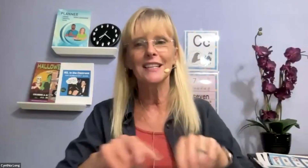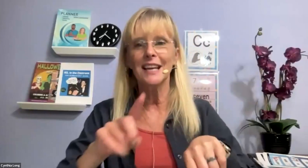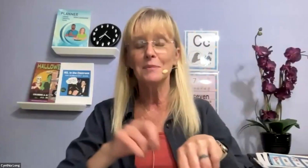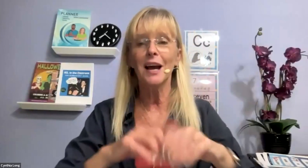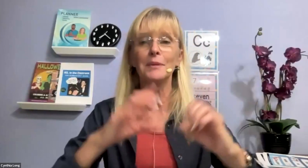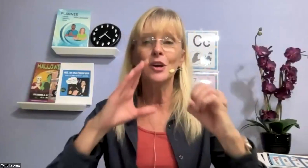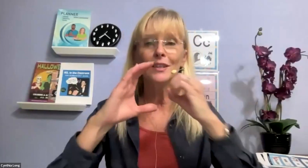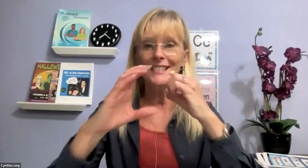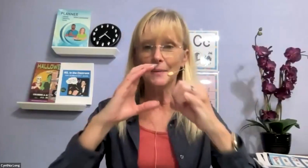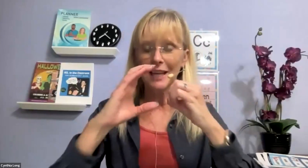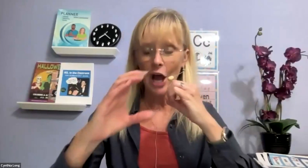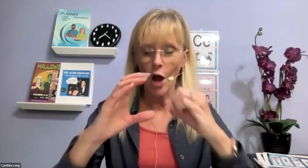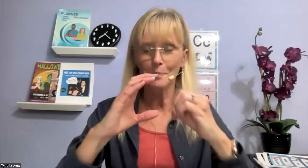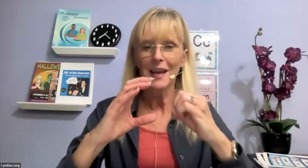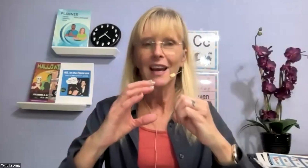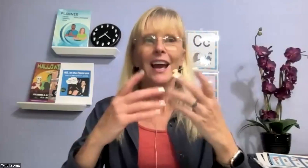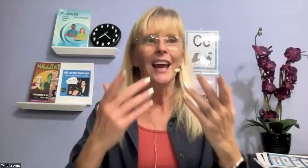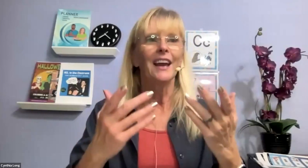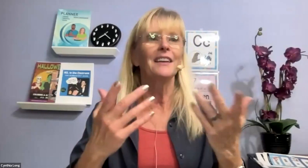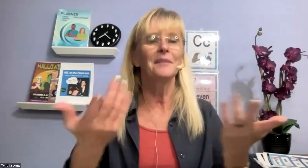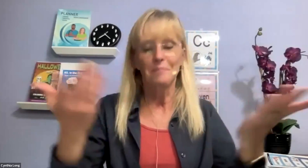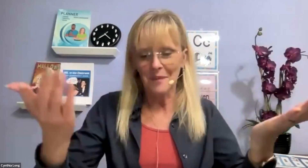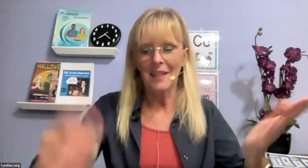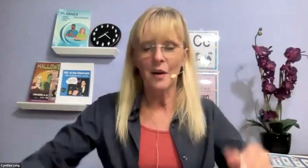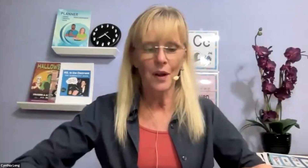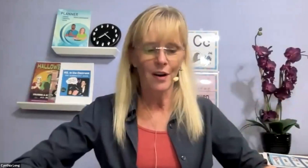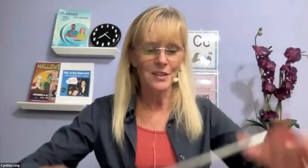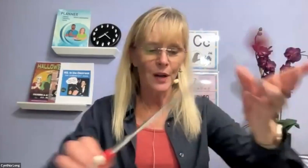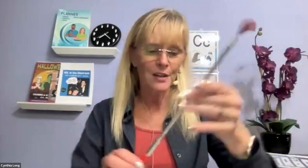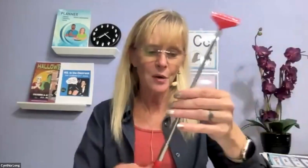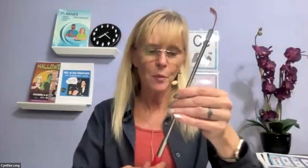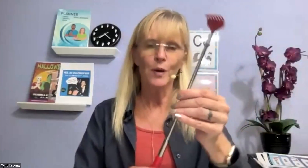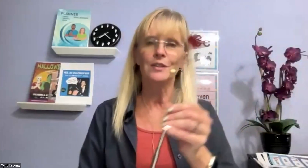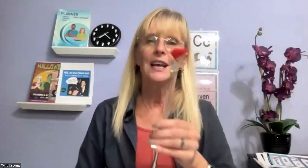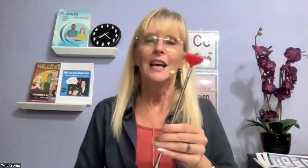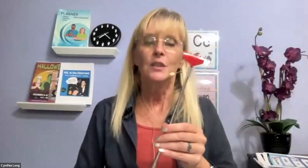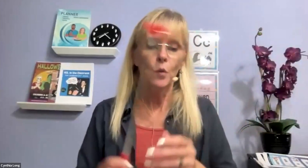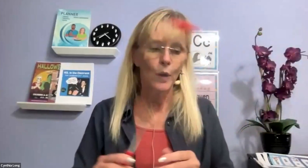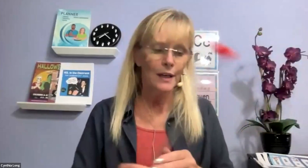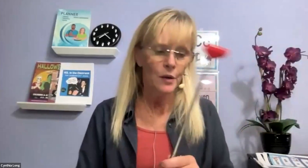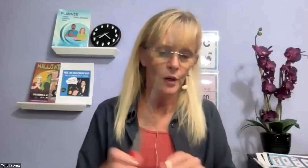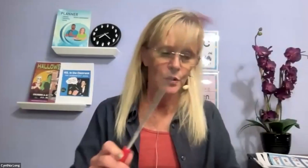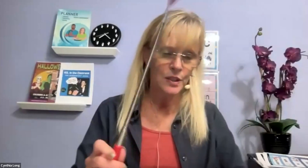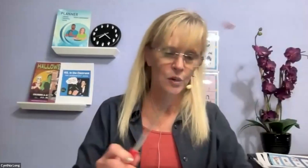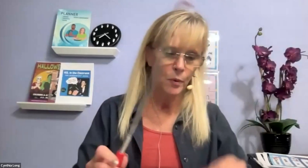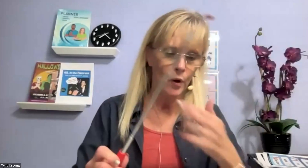same time is called SimCom. And there we are. So here's our pointers. So when you are using your